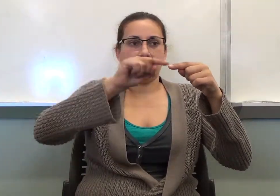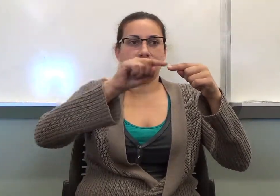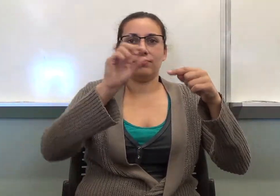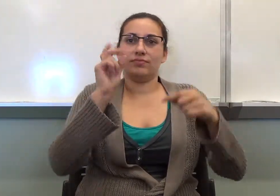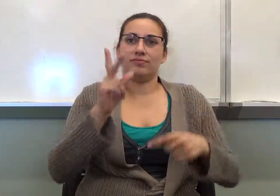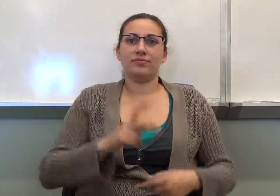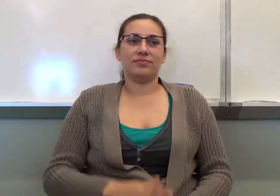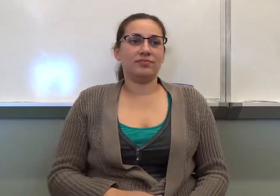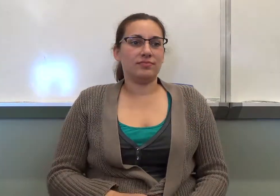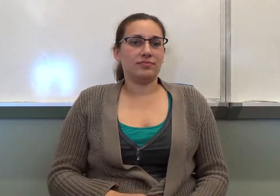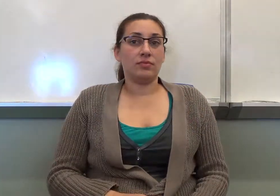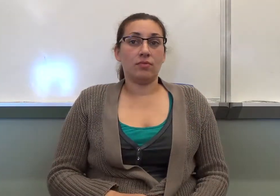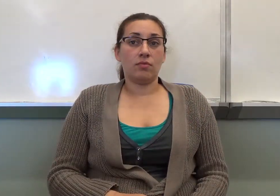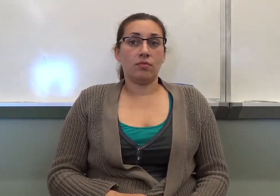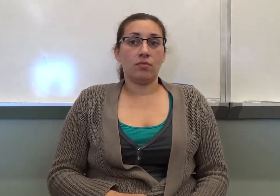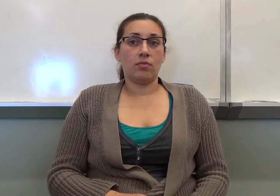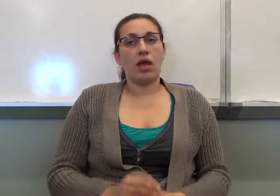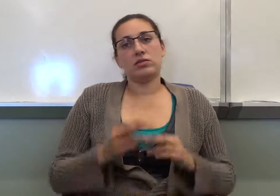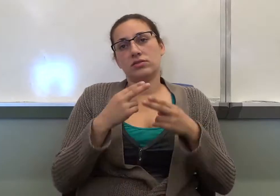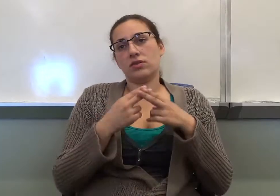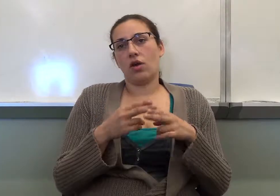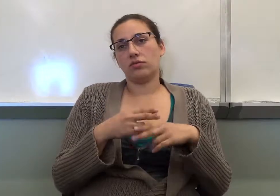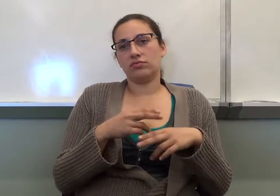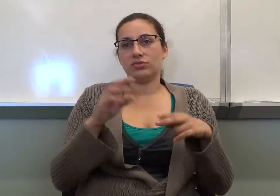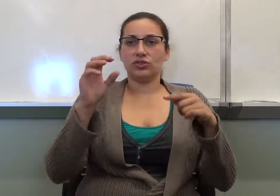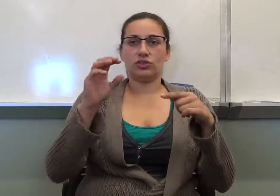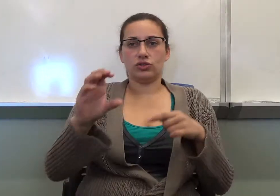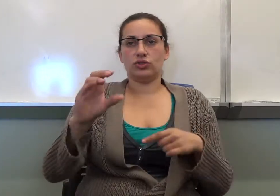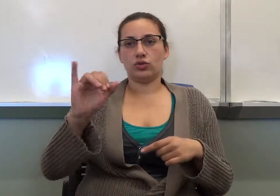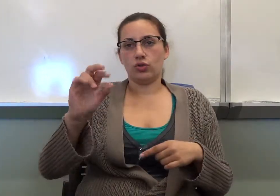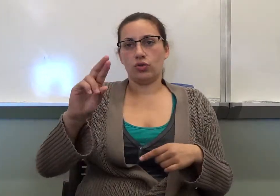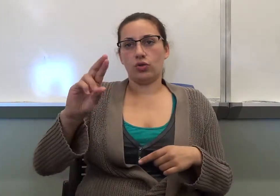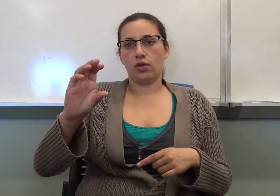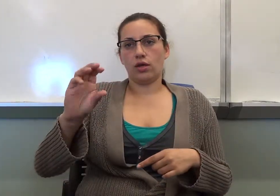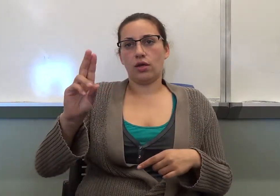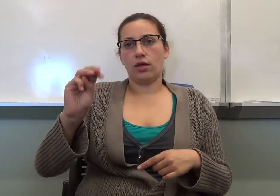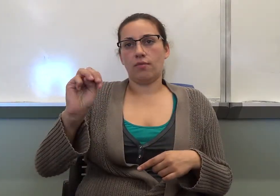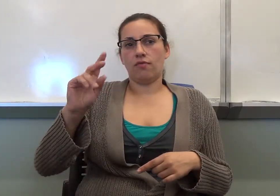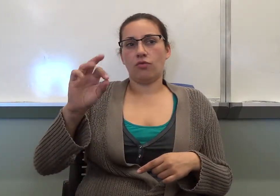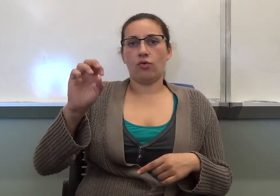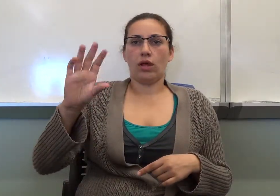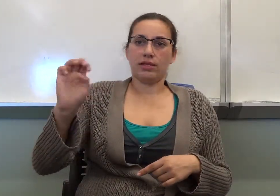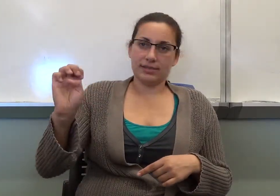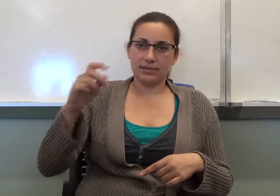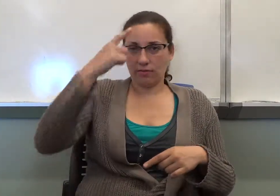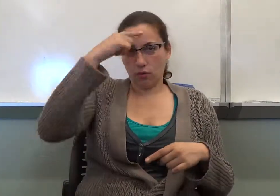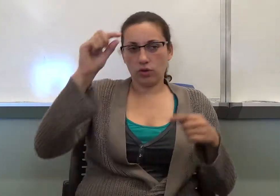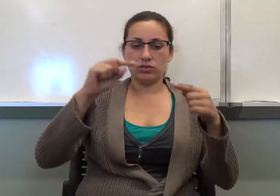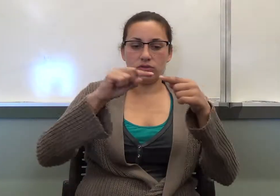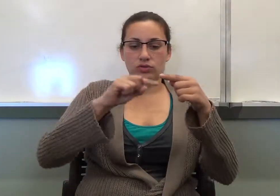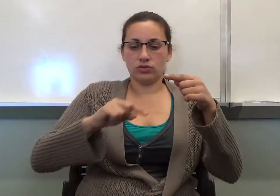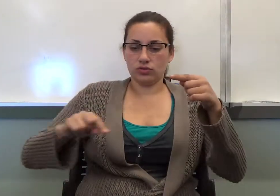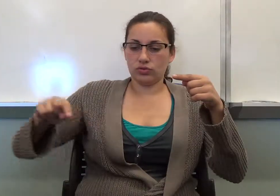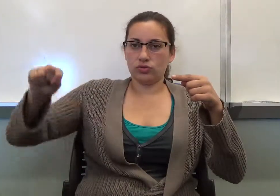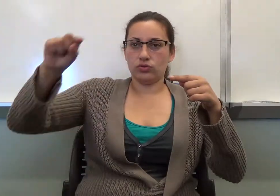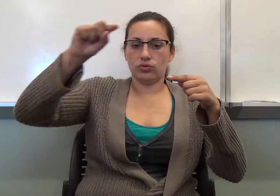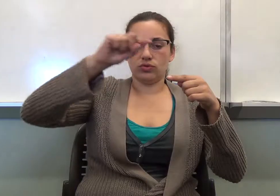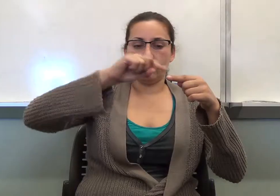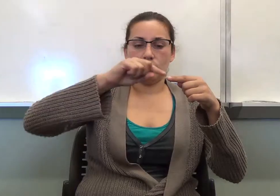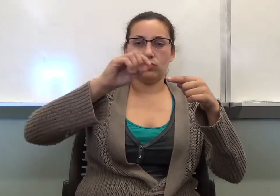But for a circle, it's called circumference. So you're taking a tape measure, you're attaching it at one side and wrapping it all the way around, and you want to know what